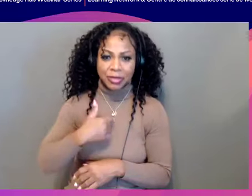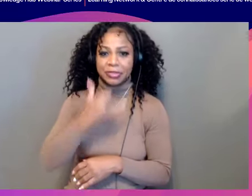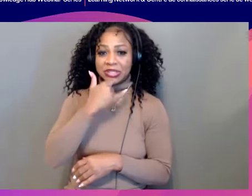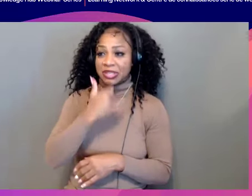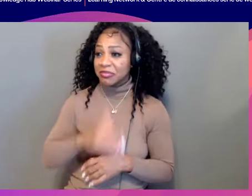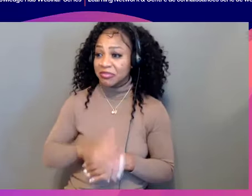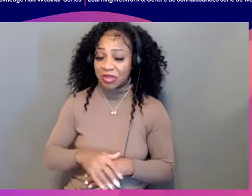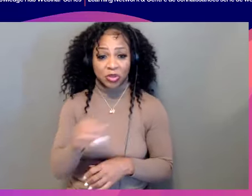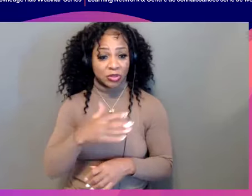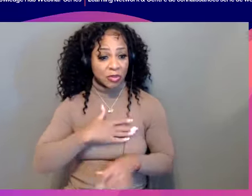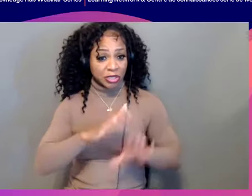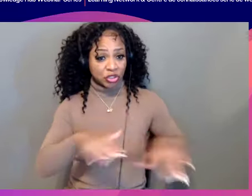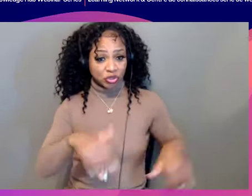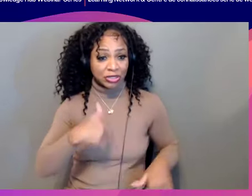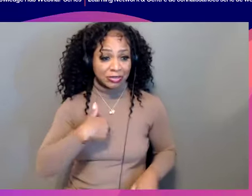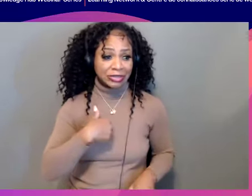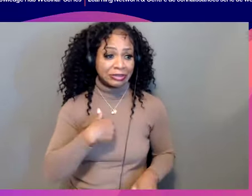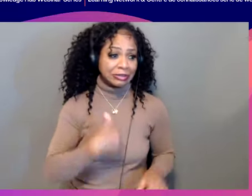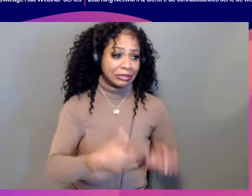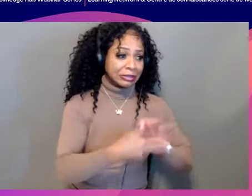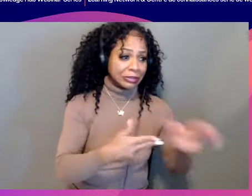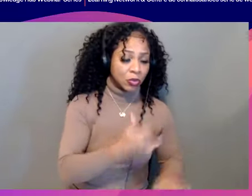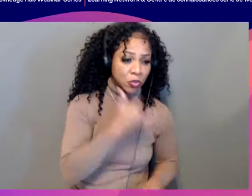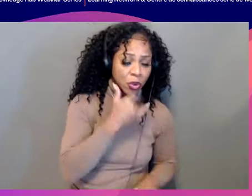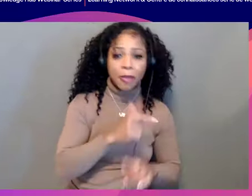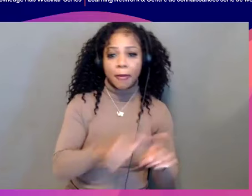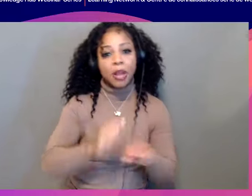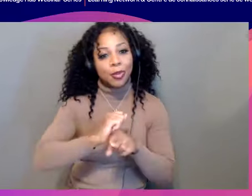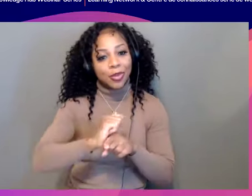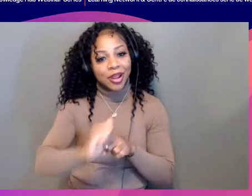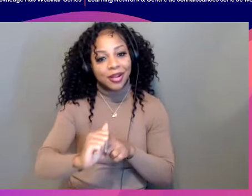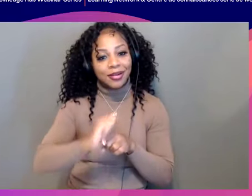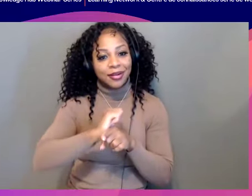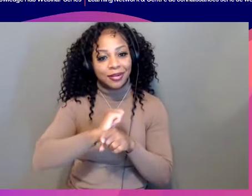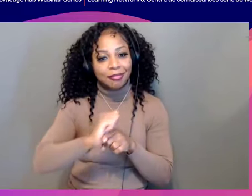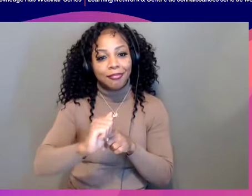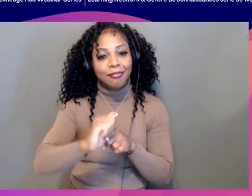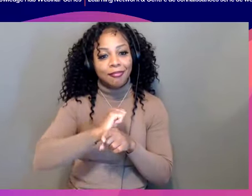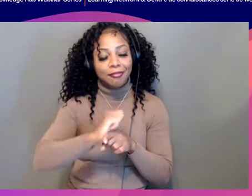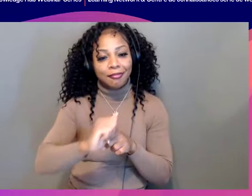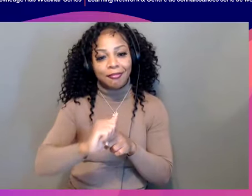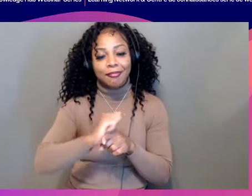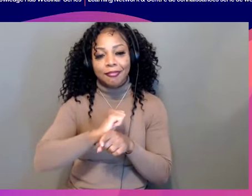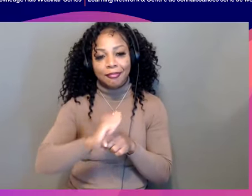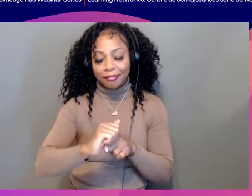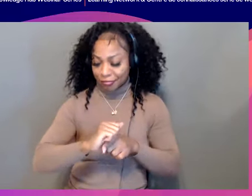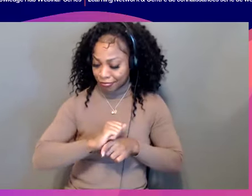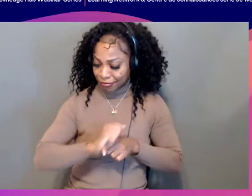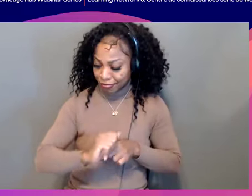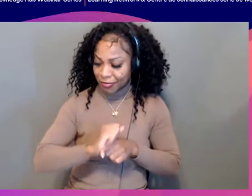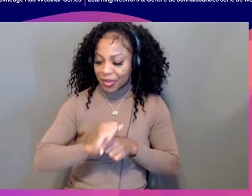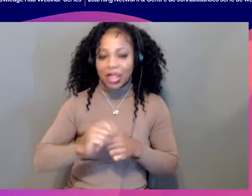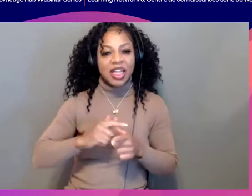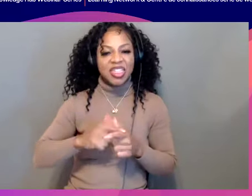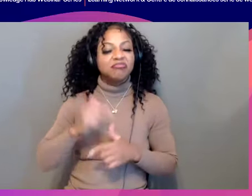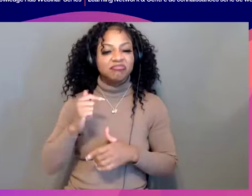my own children. It takes practice. And the best way to handle a situation like this is to correct yourself and move on, not making